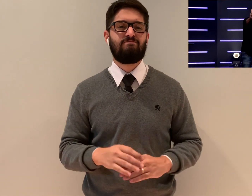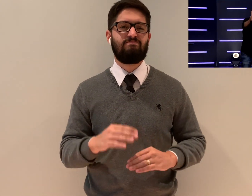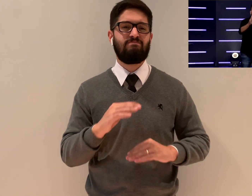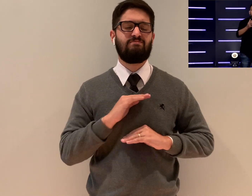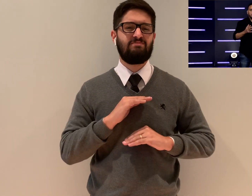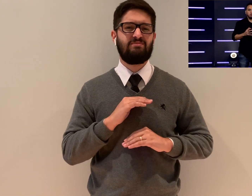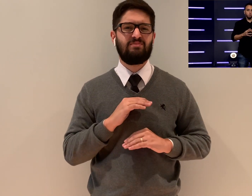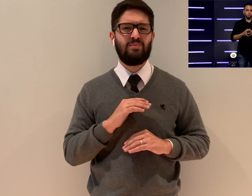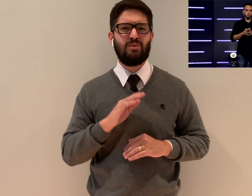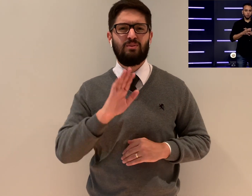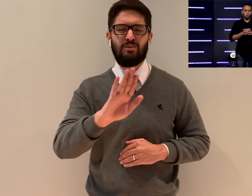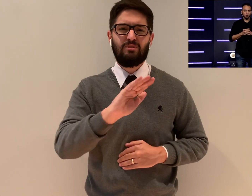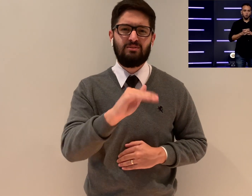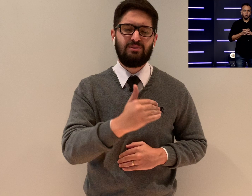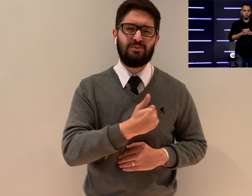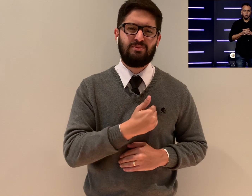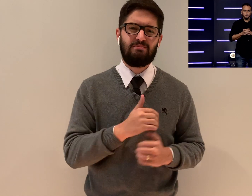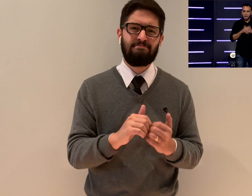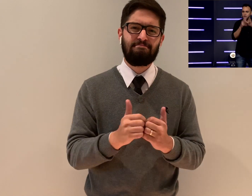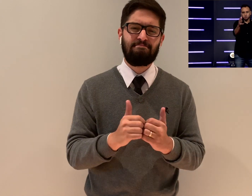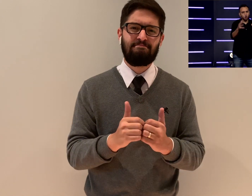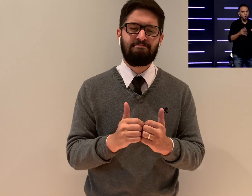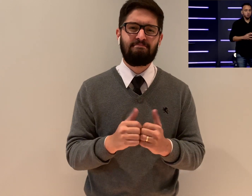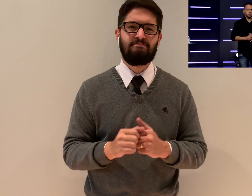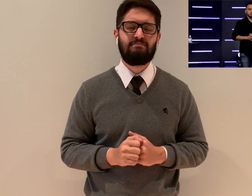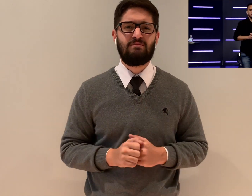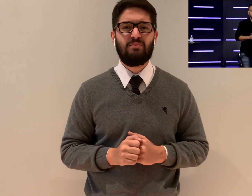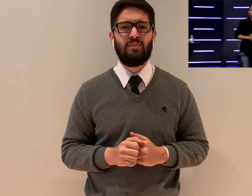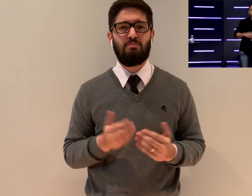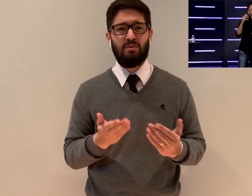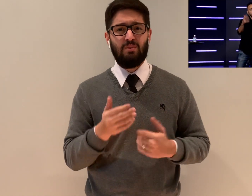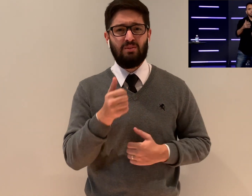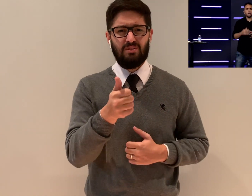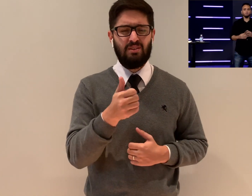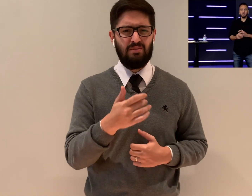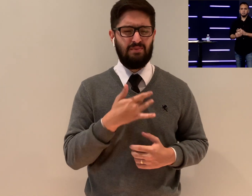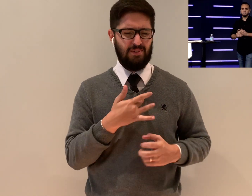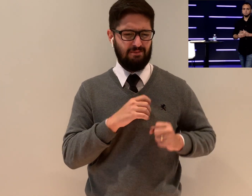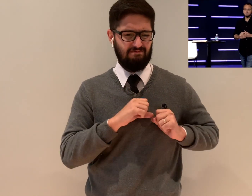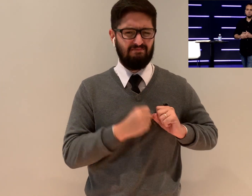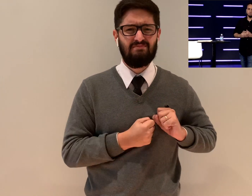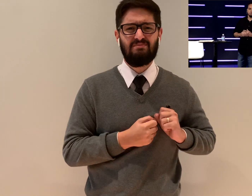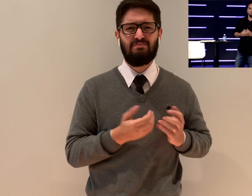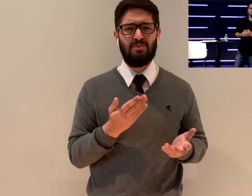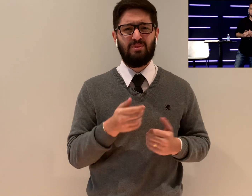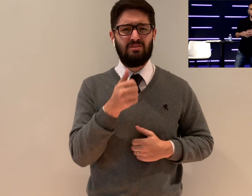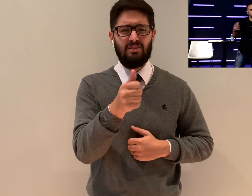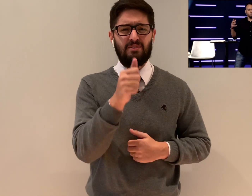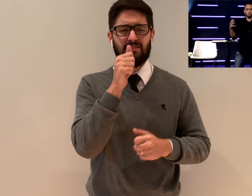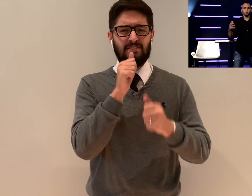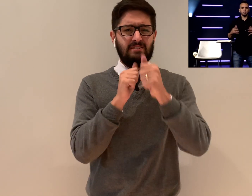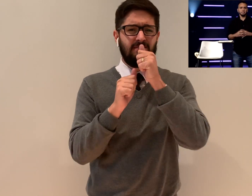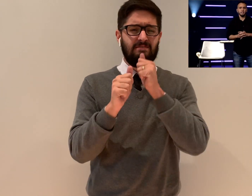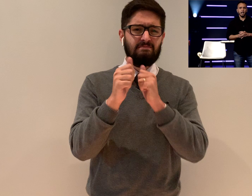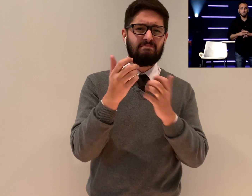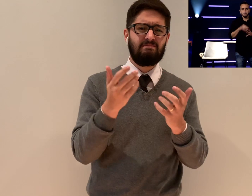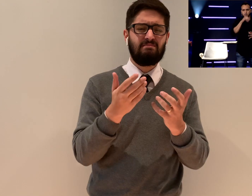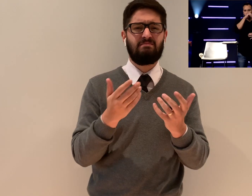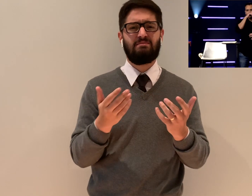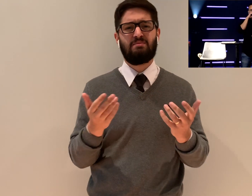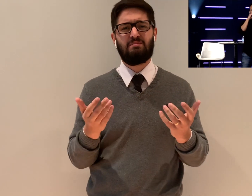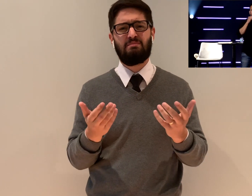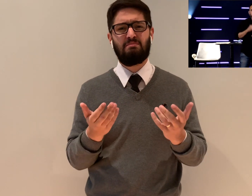it with your soul? Maybe you're hurting. Maybe you're suffering. Maybe you're filled with